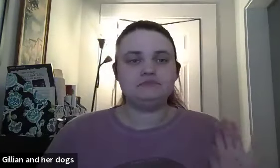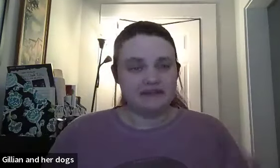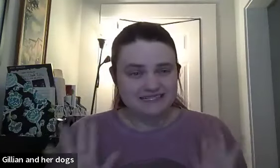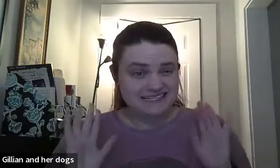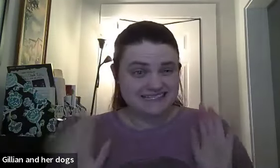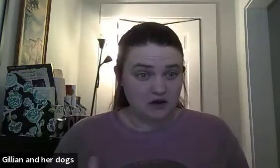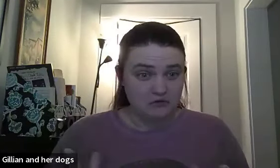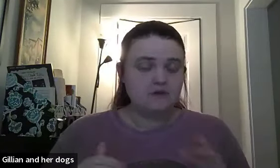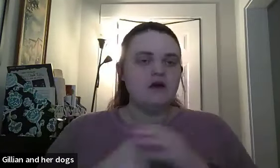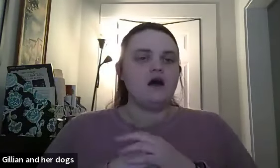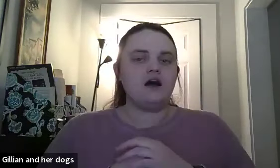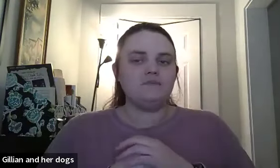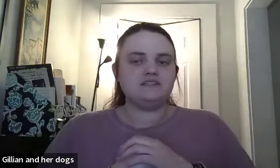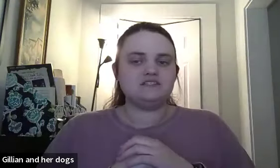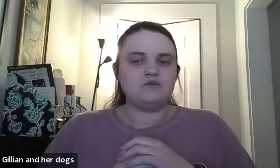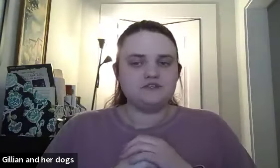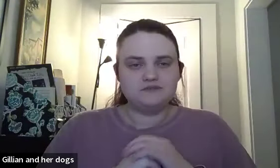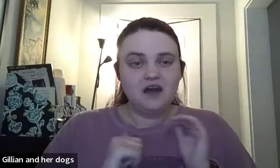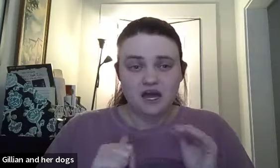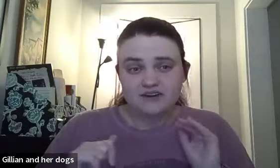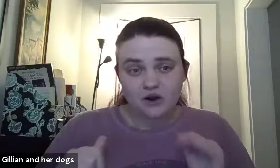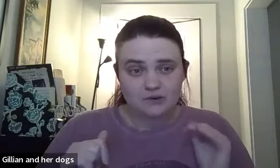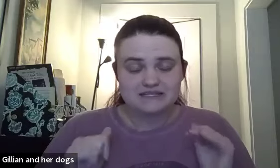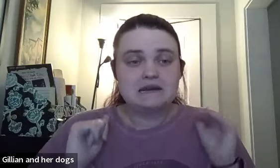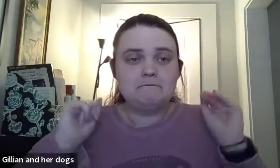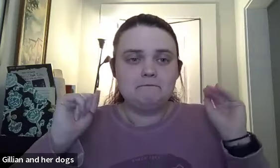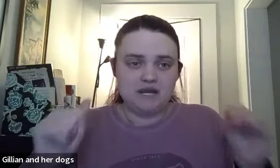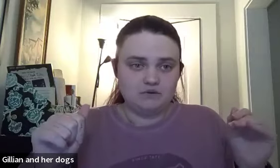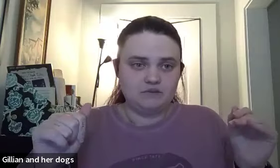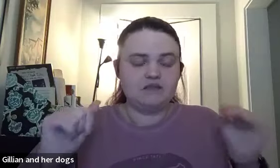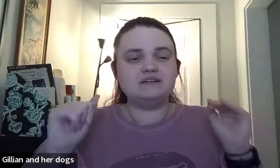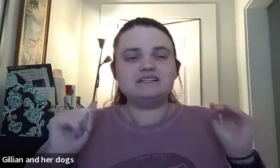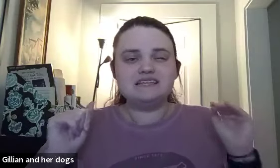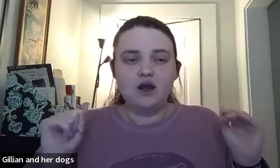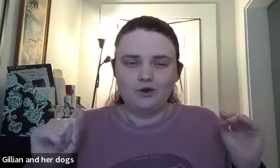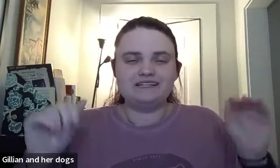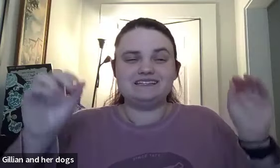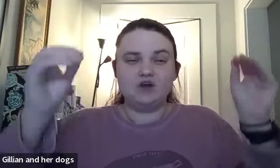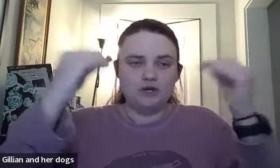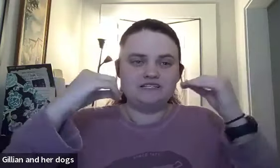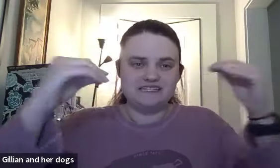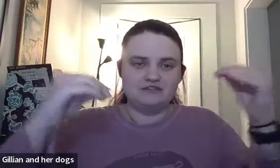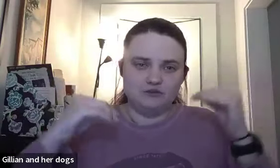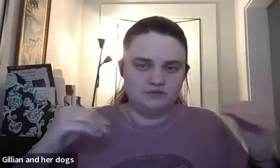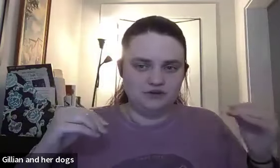for place itself. And so this one's kind of an awkward sign. Bear with me. And the reason I say awkward is it's hard to see through a